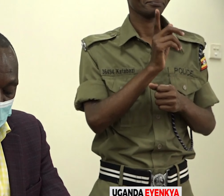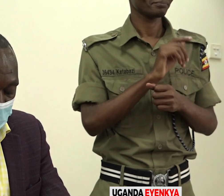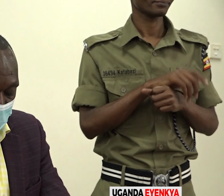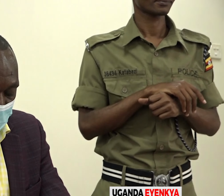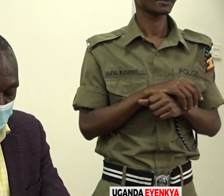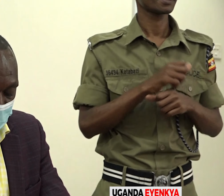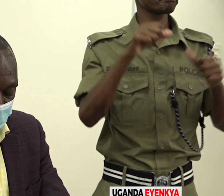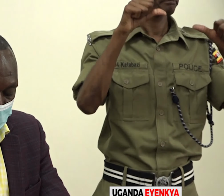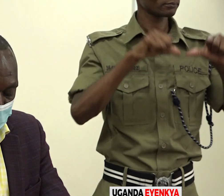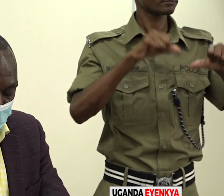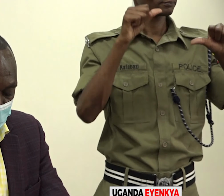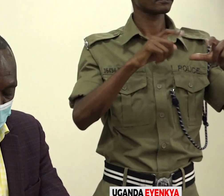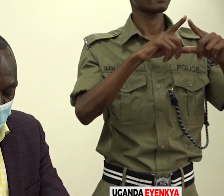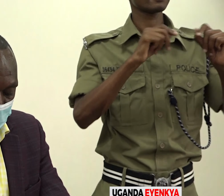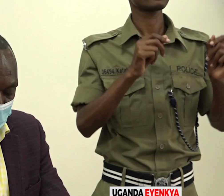ng'ebigambo bibi nnyo.